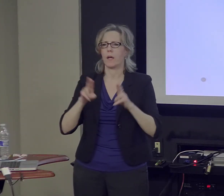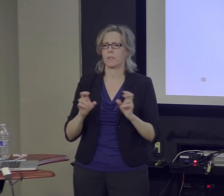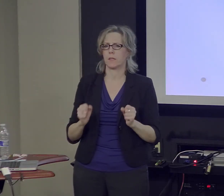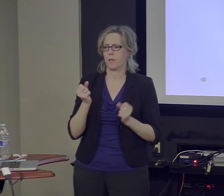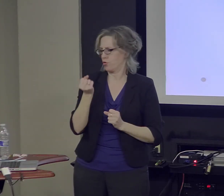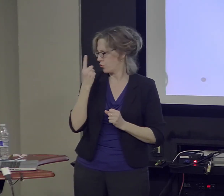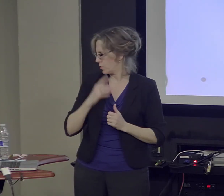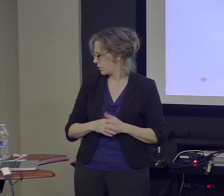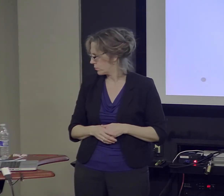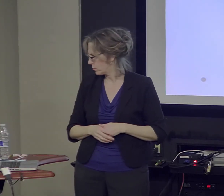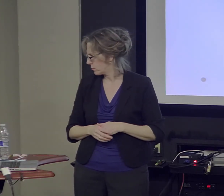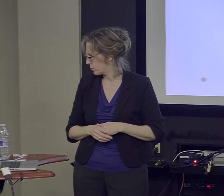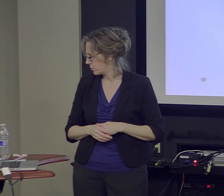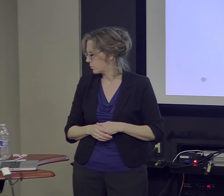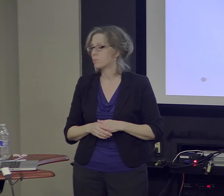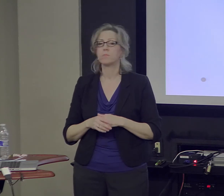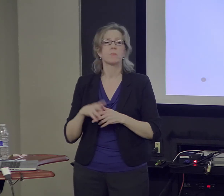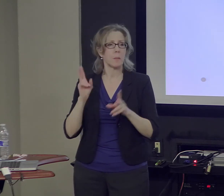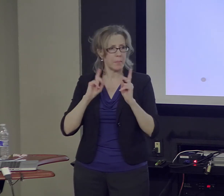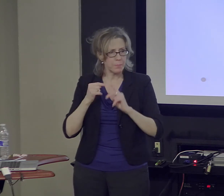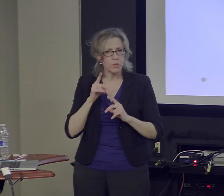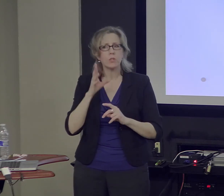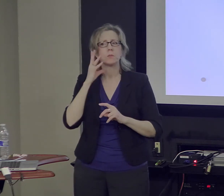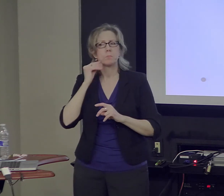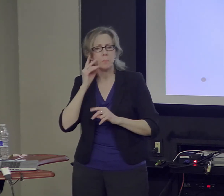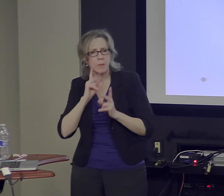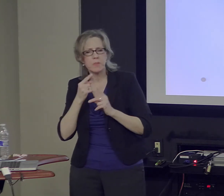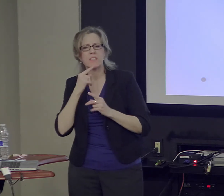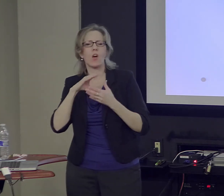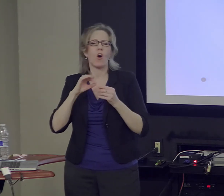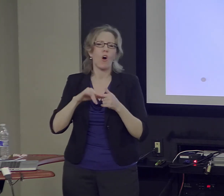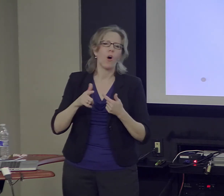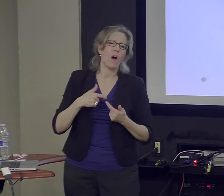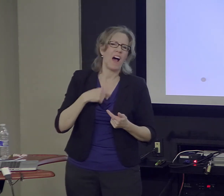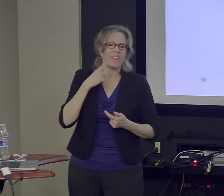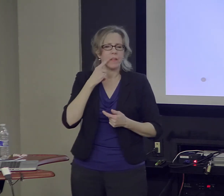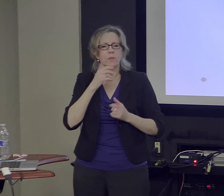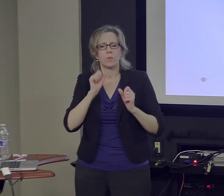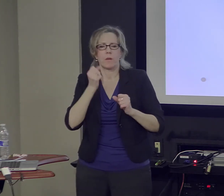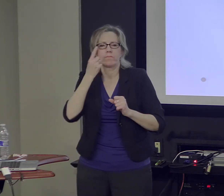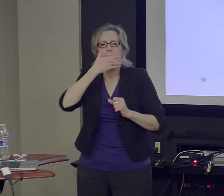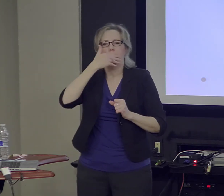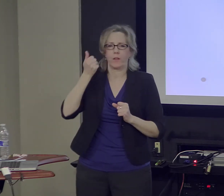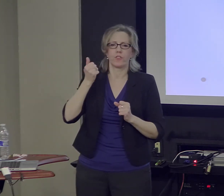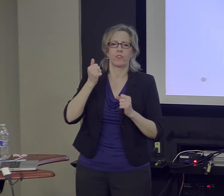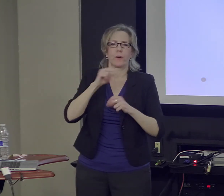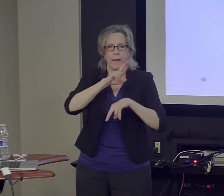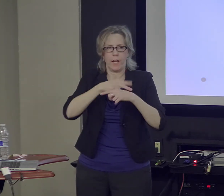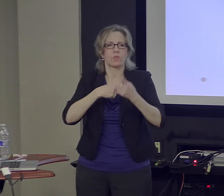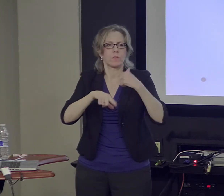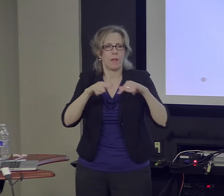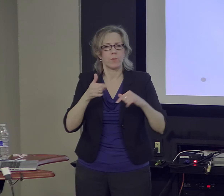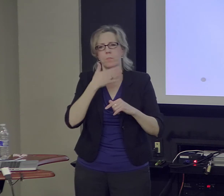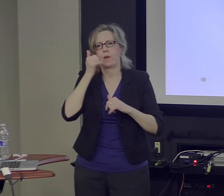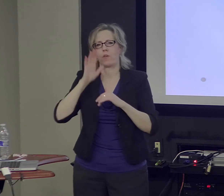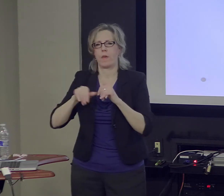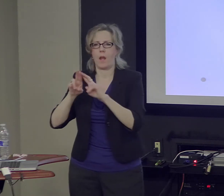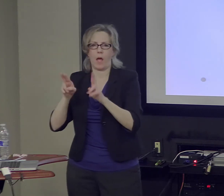What I'm really looking at in terms of my research is how much of international sign is actually understood and comprehended. What